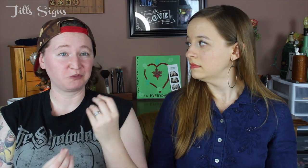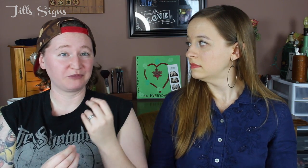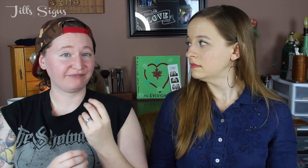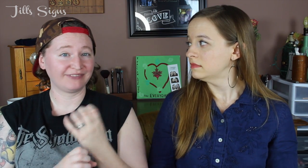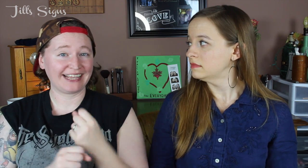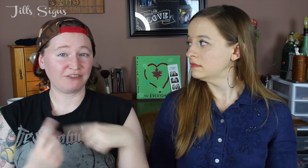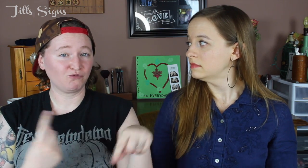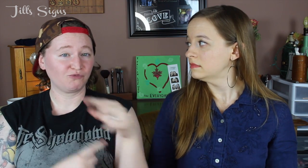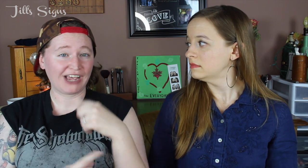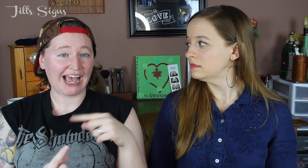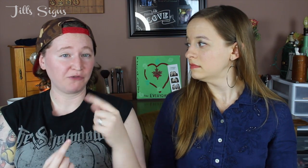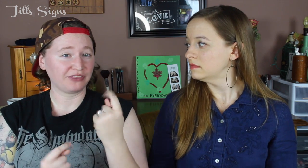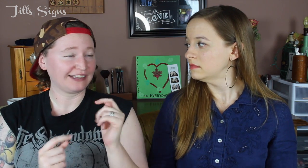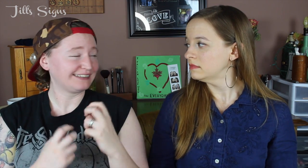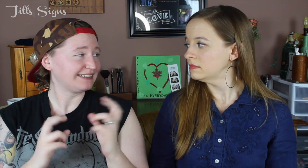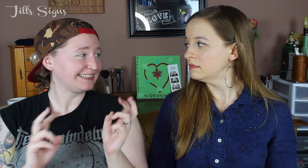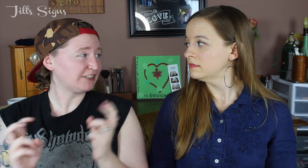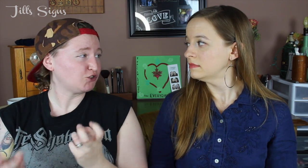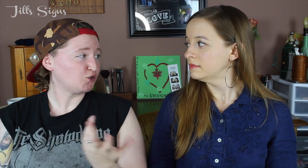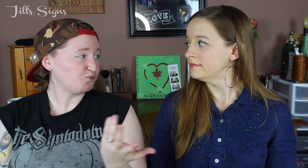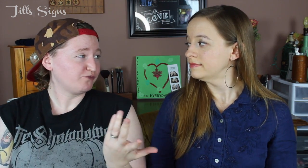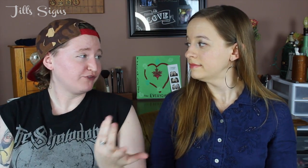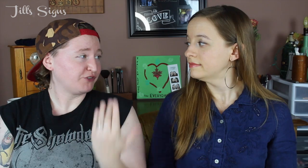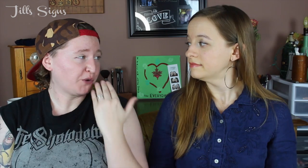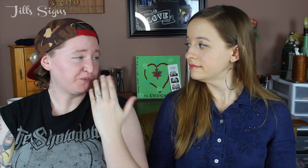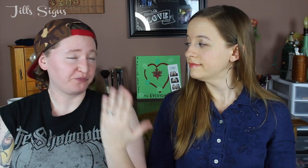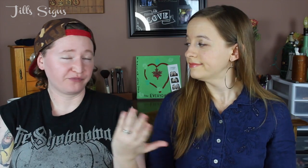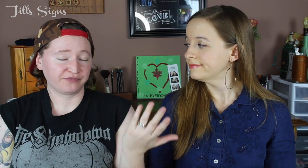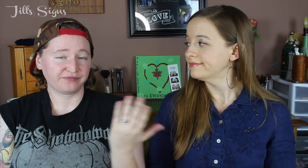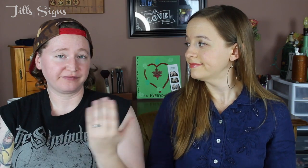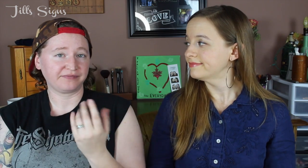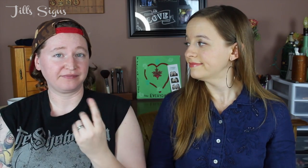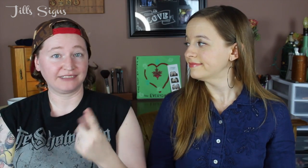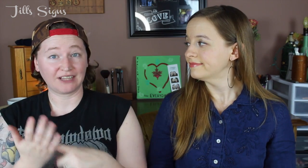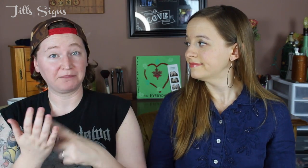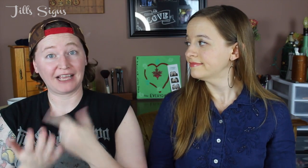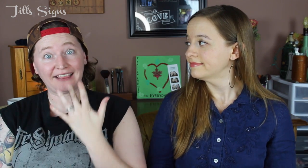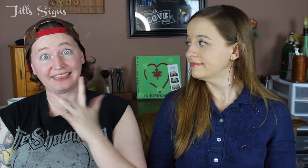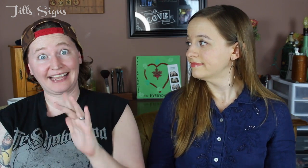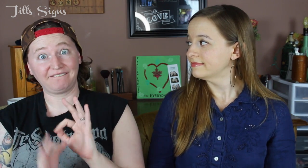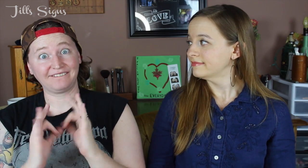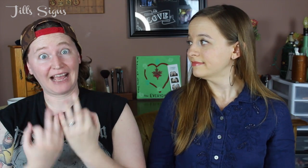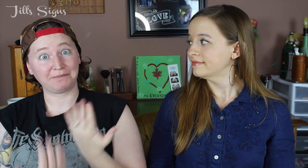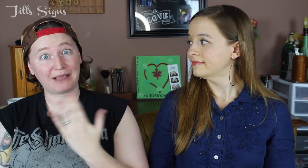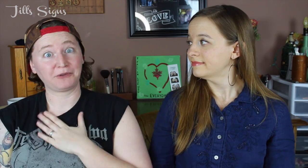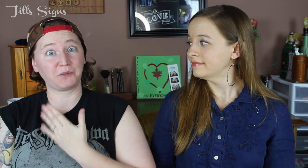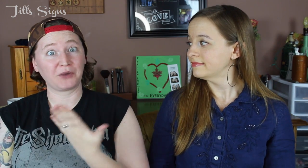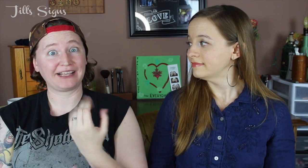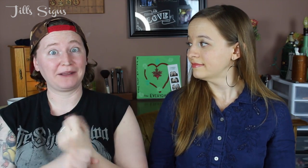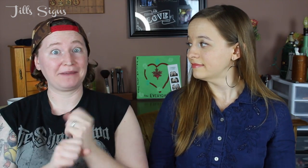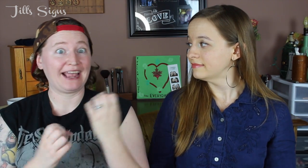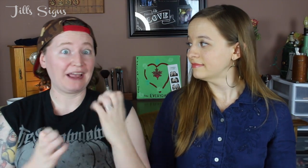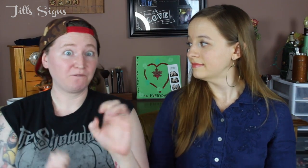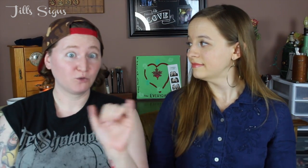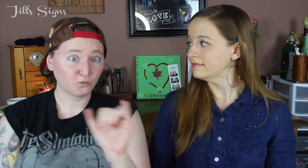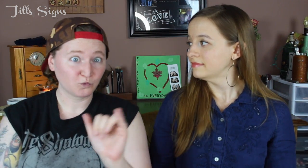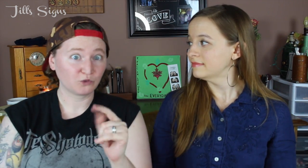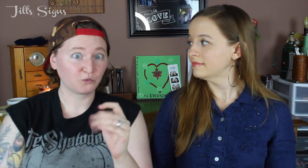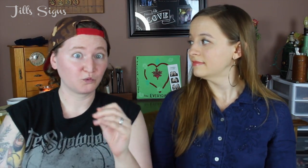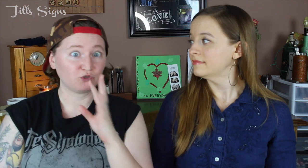way to get around the issue, So sometimes, you're lucky when the family members, they